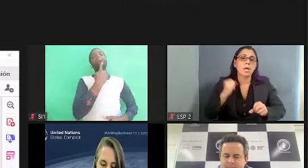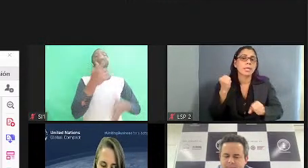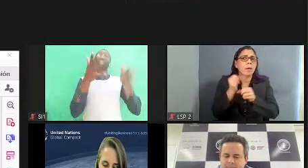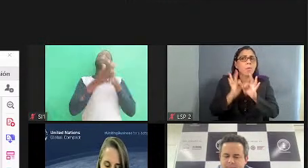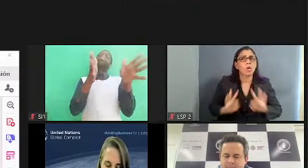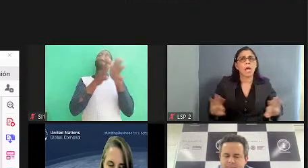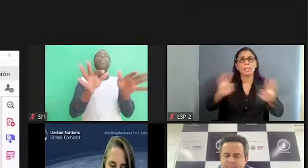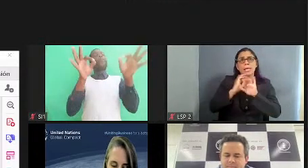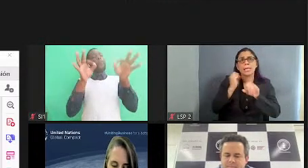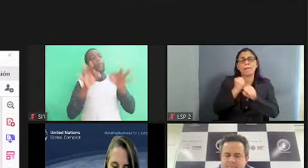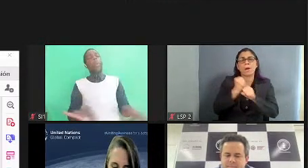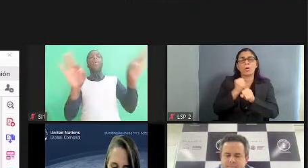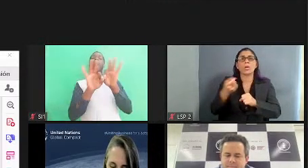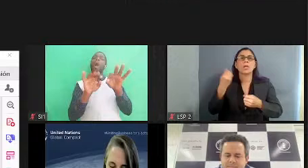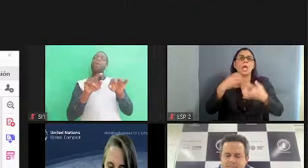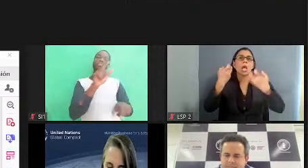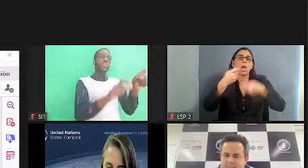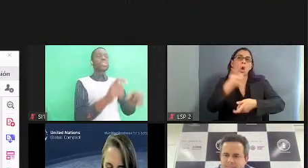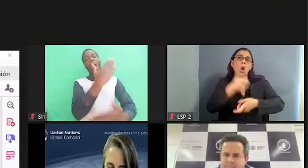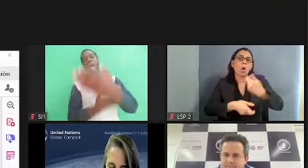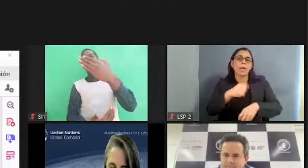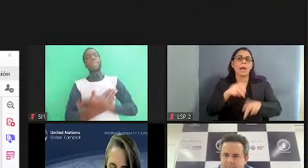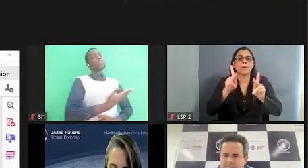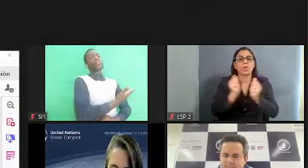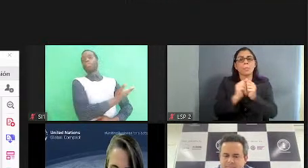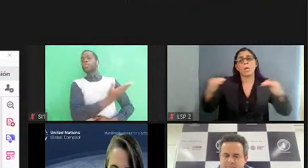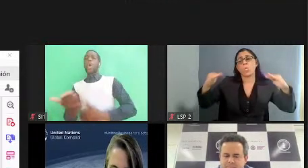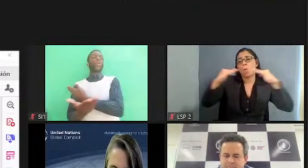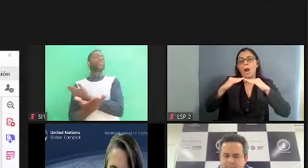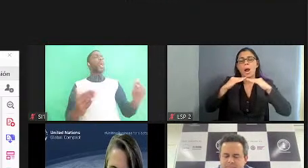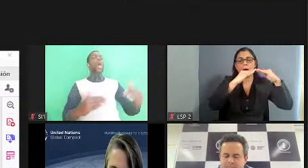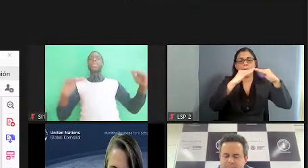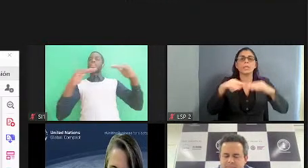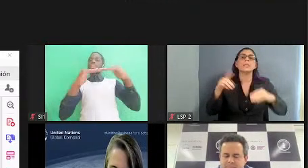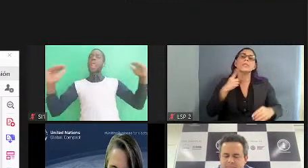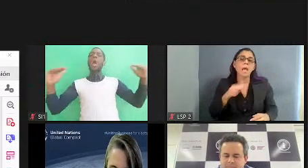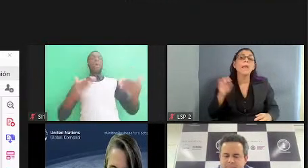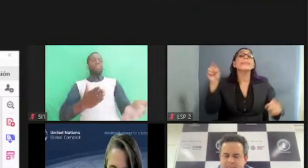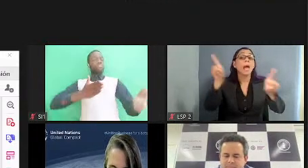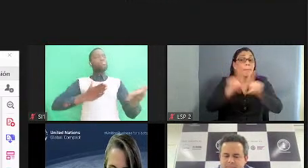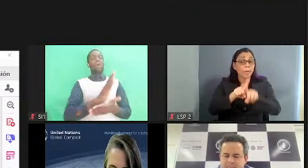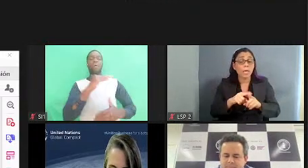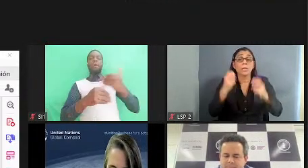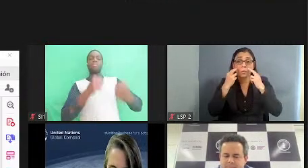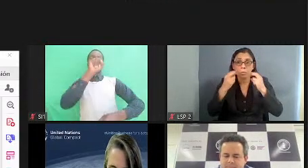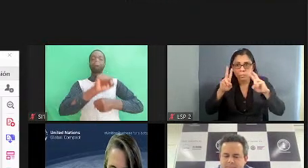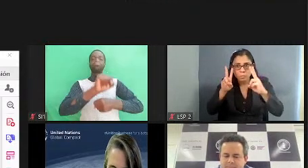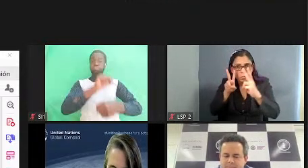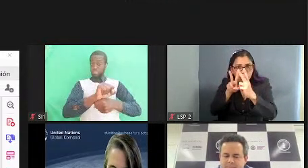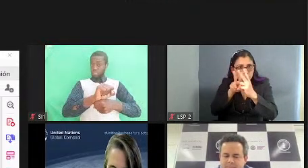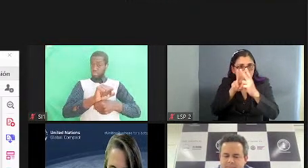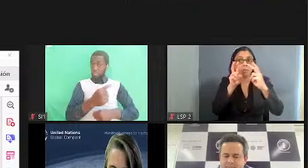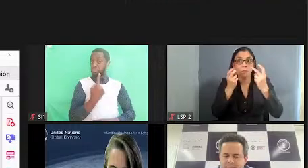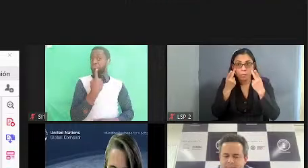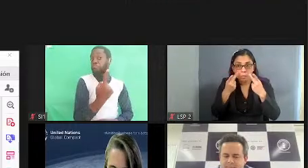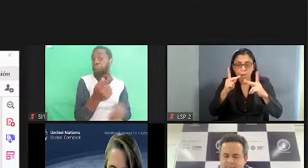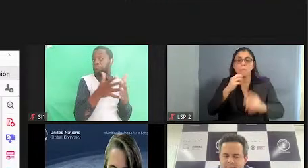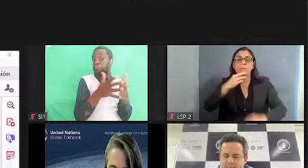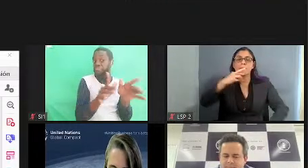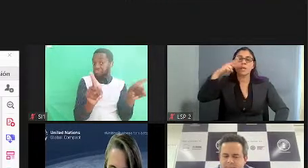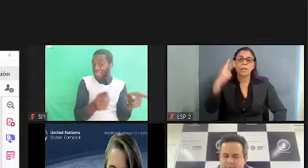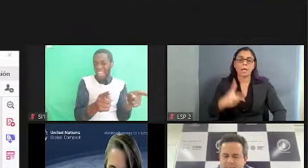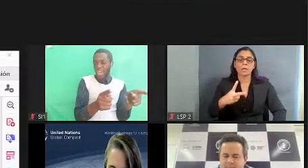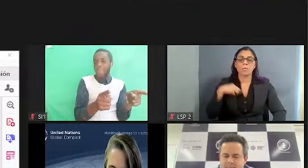importance of the right to work in the exercise of autonomy of all persons equally but also acknowledge that this